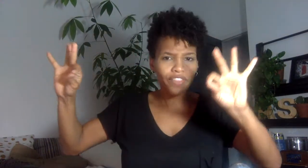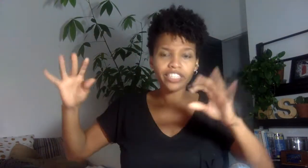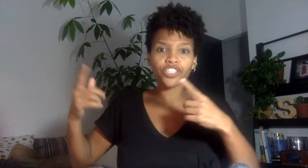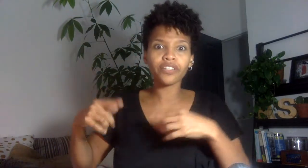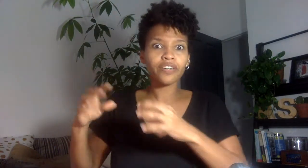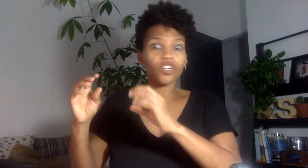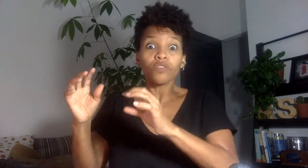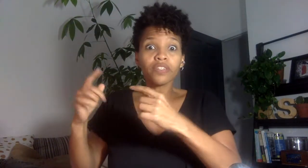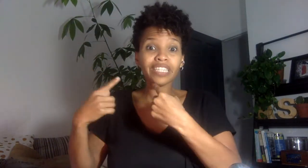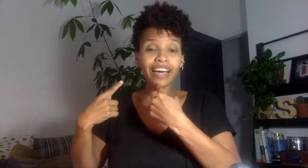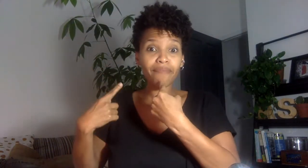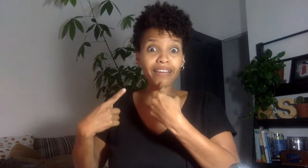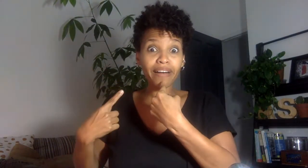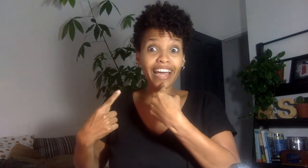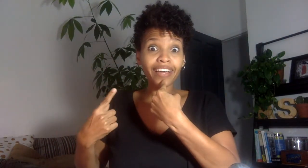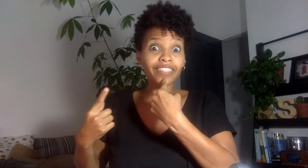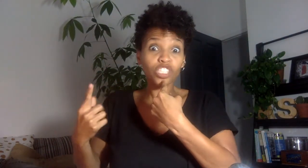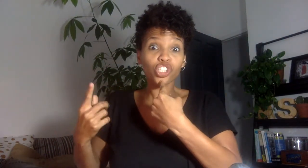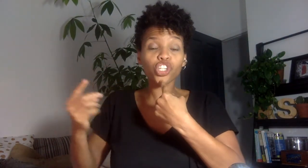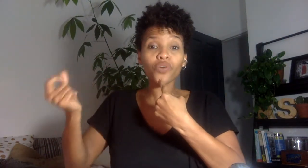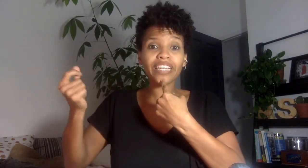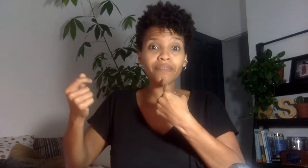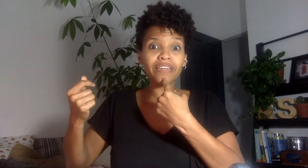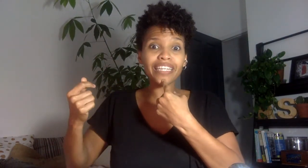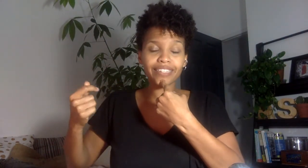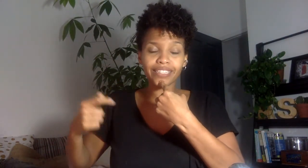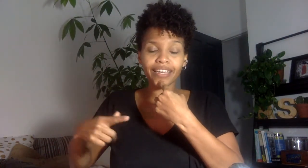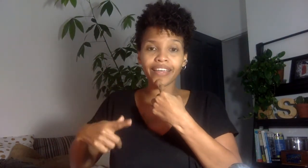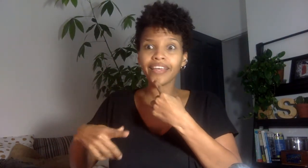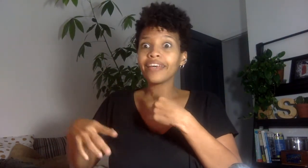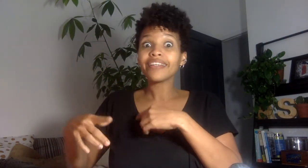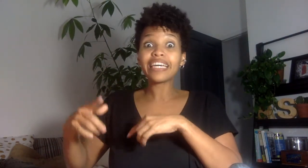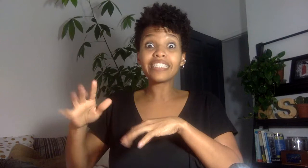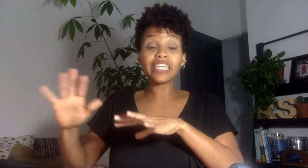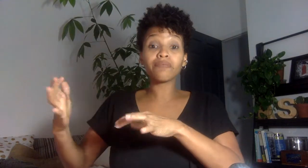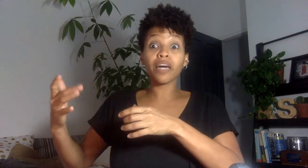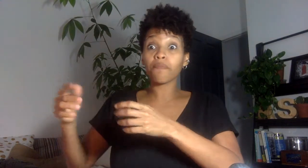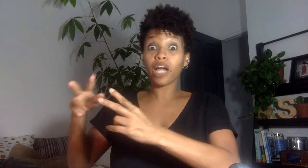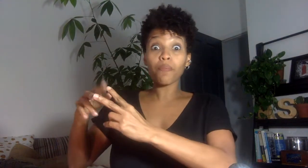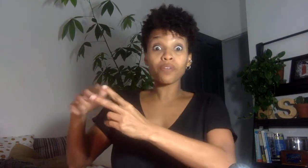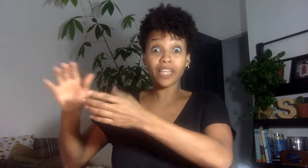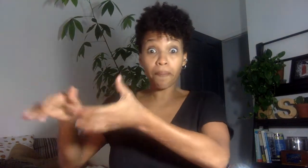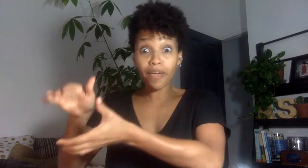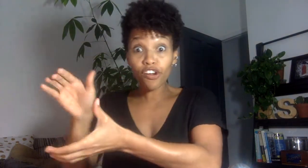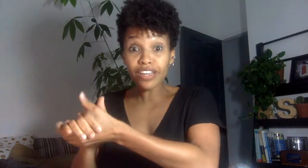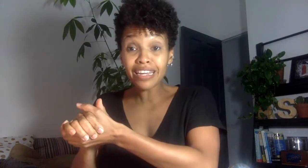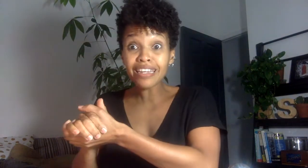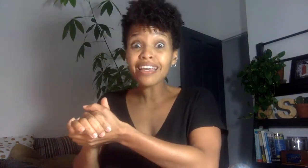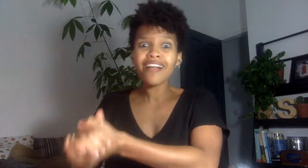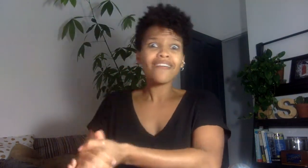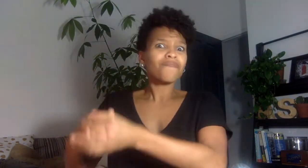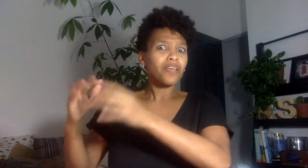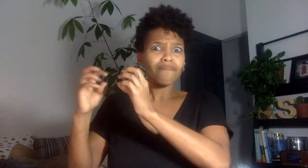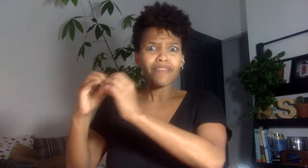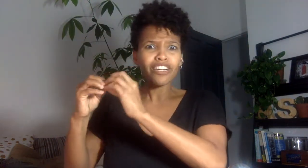That's good. See that my head to show the immediacy. It seems that couples get married.